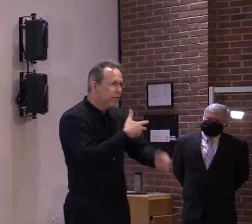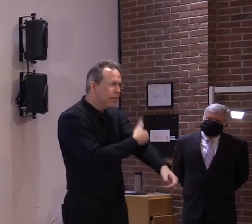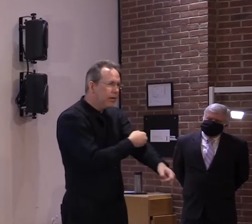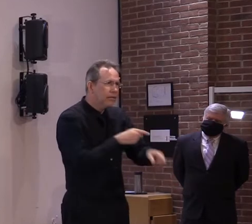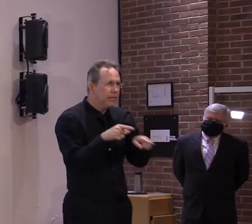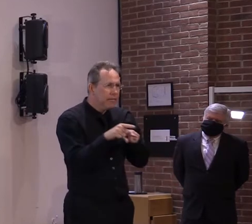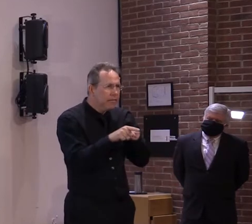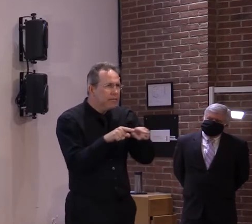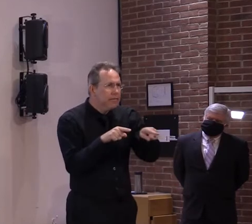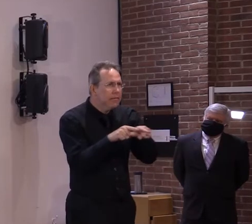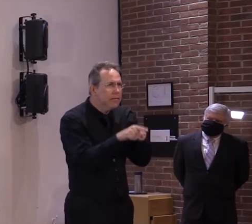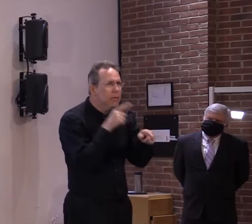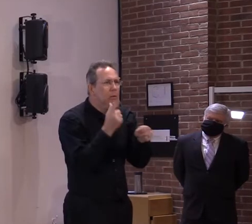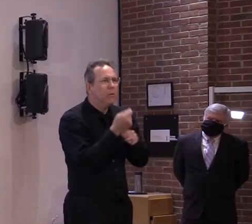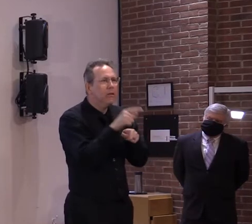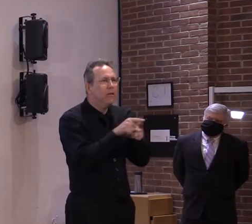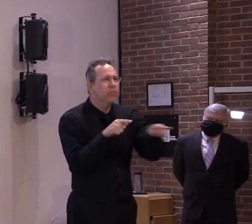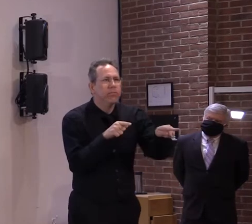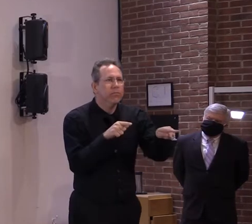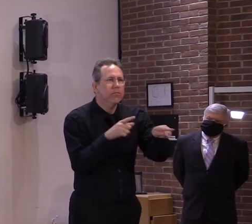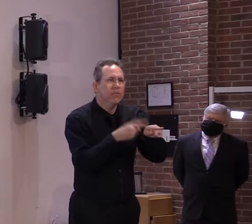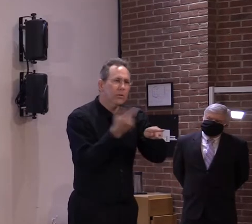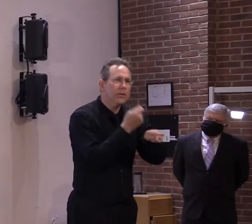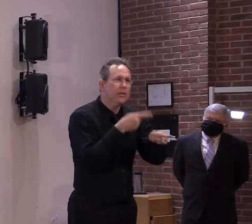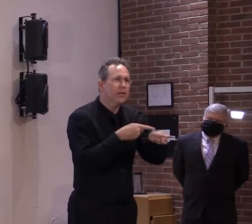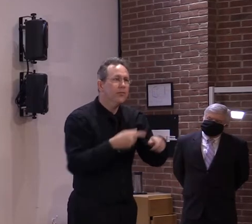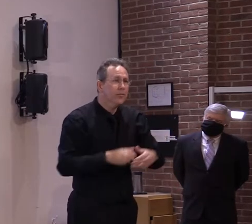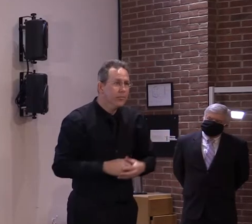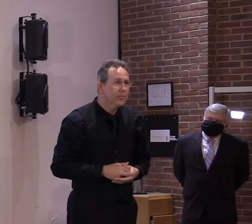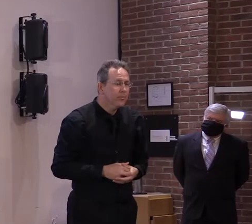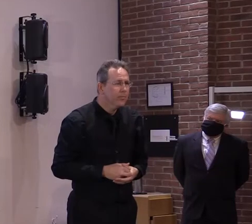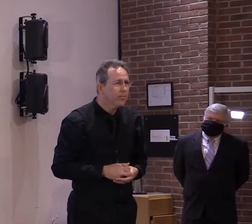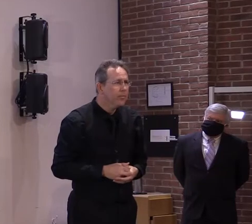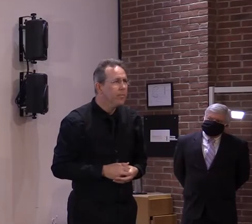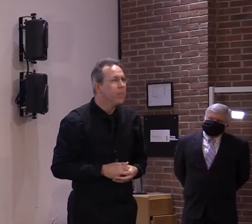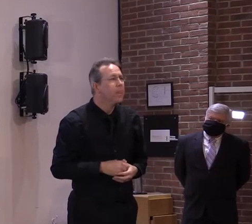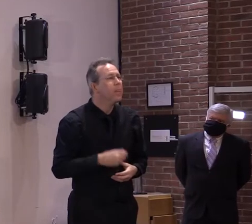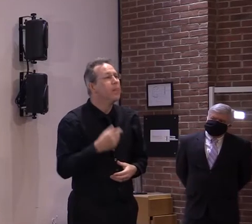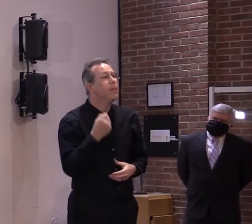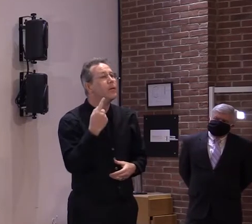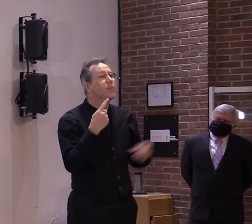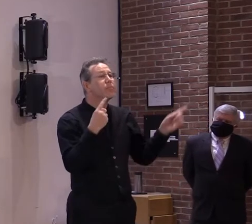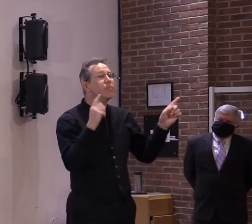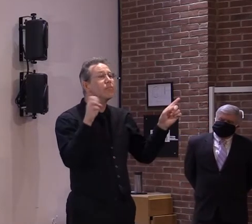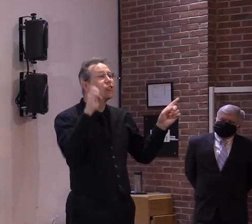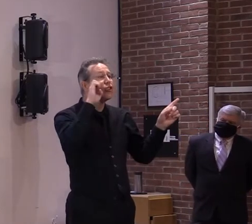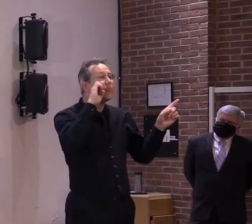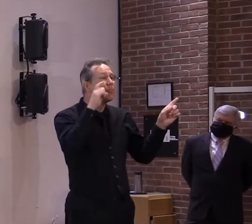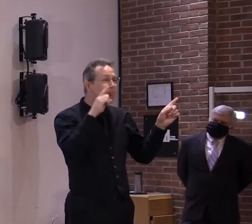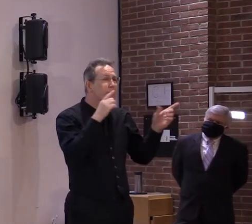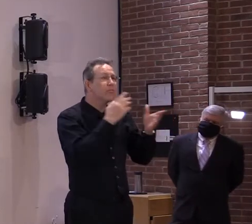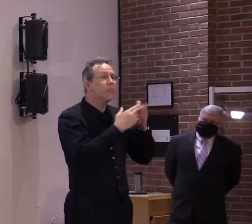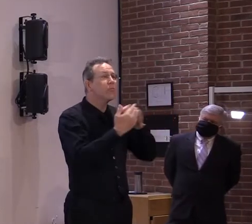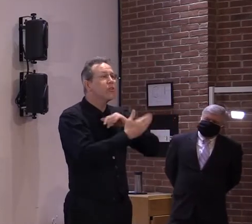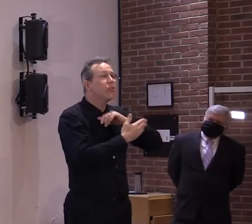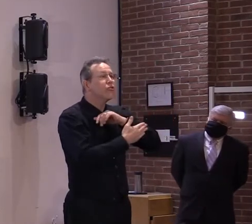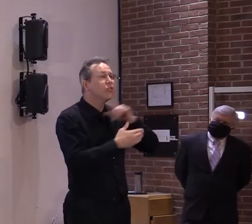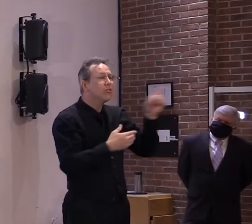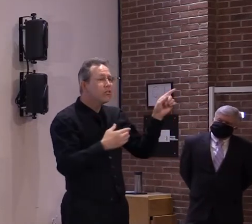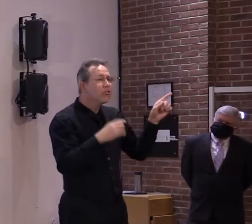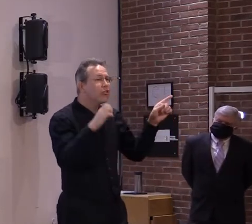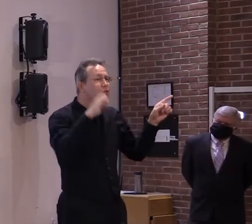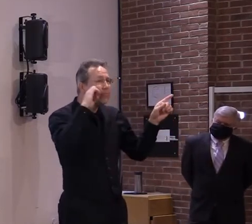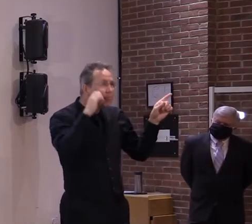And we may not turn into what some of the European countries turned into in the United States, where they had a